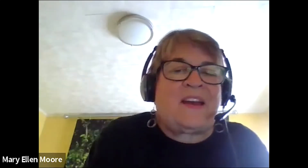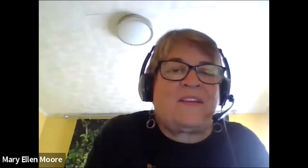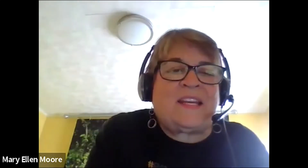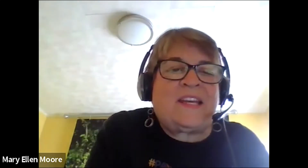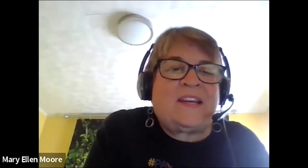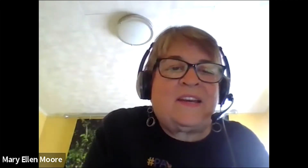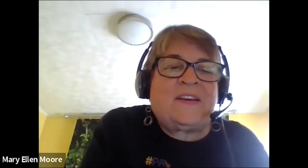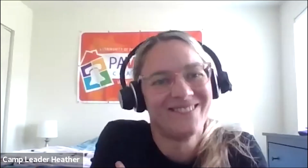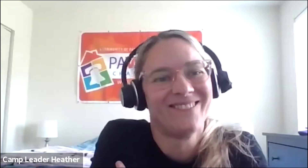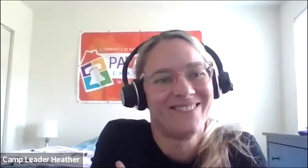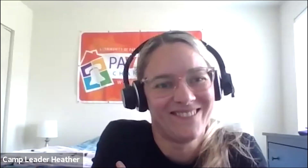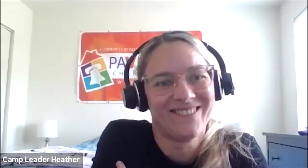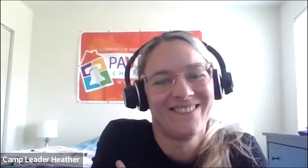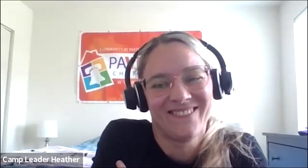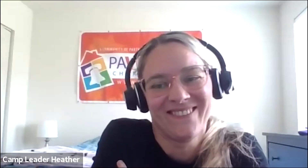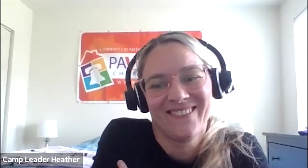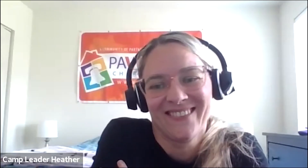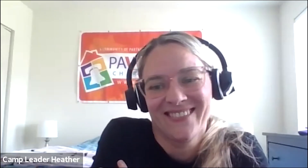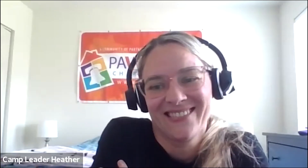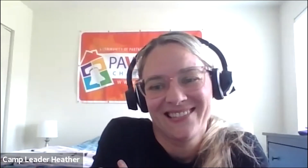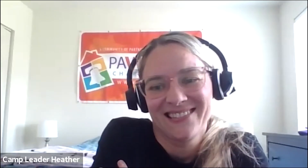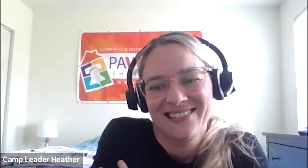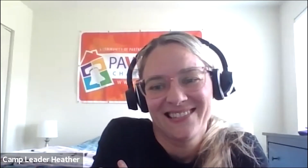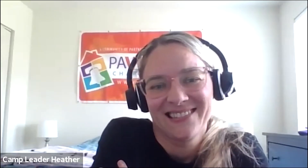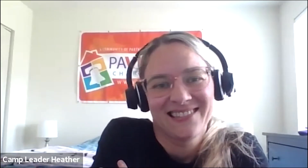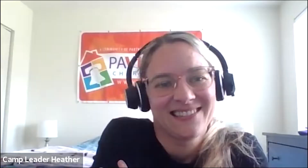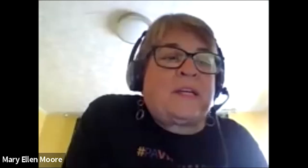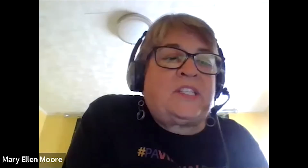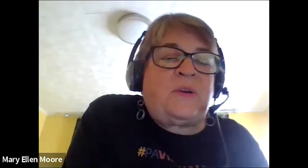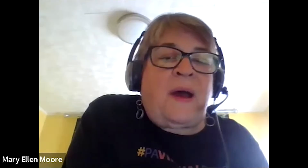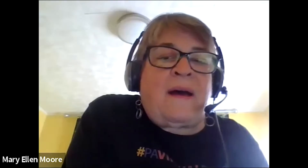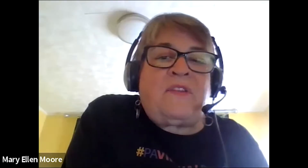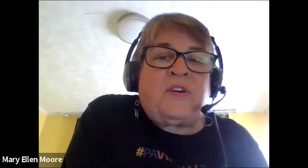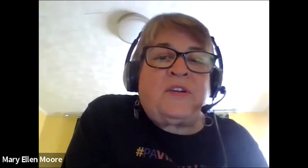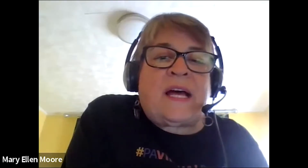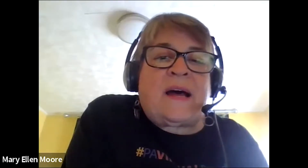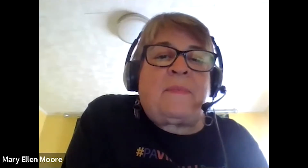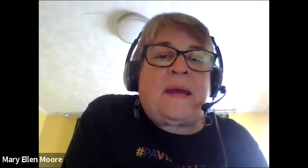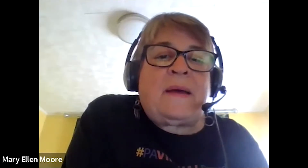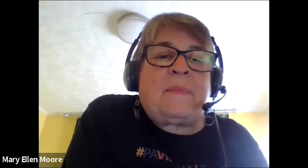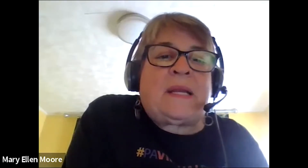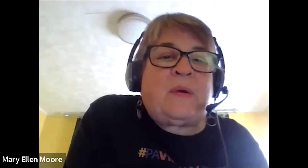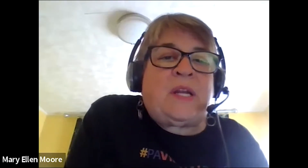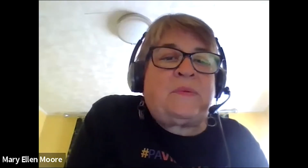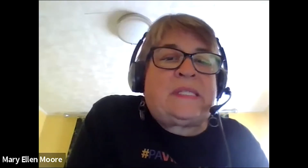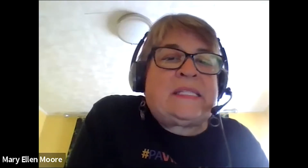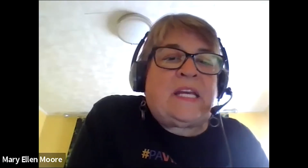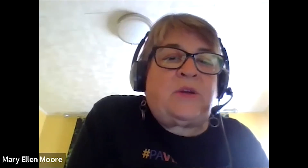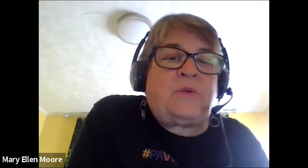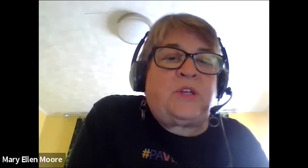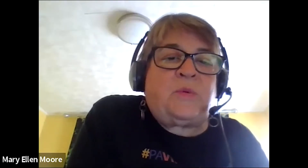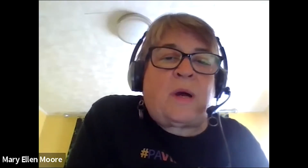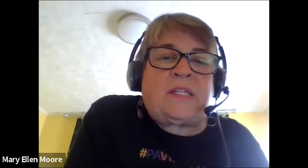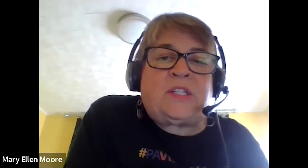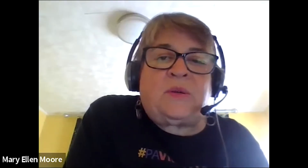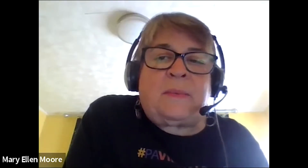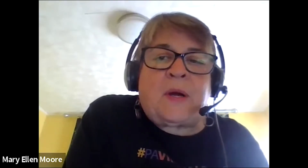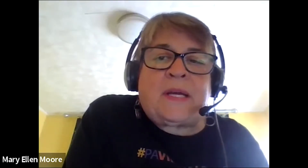Very Good job. cute. Good job. All right, Marcus, you have yours up, but we don't see you. Do you want to do it,